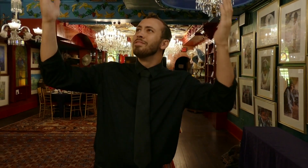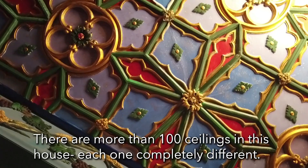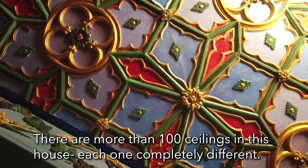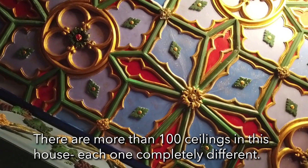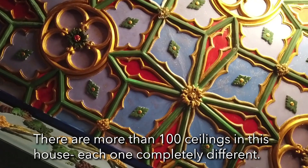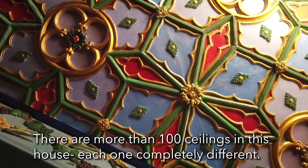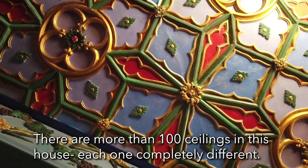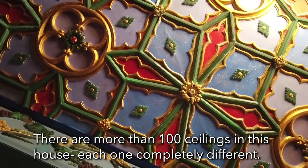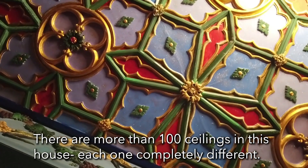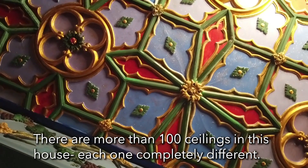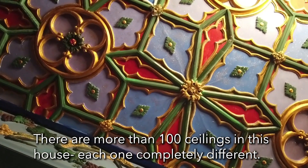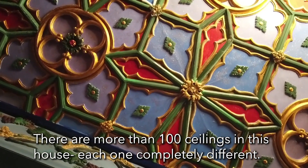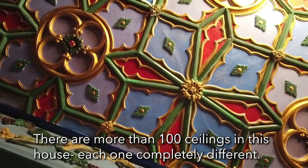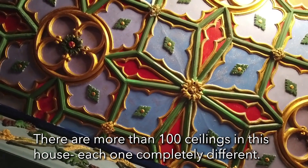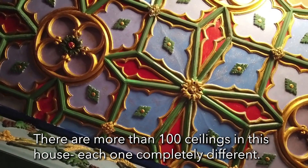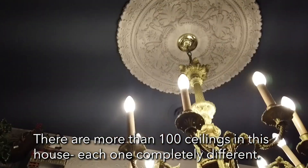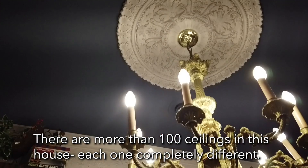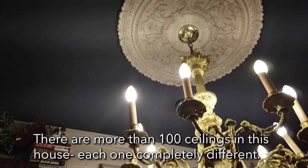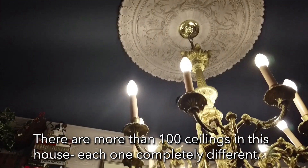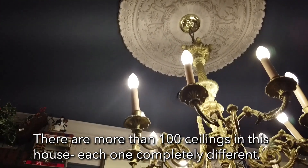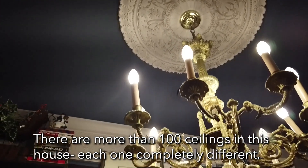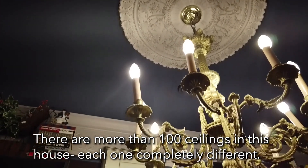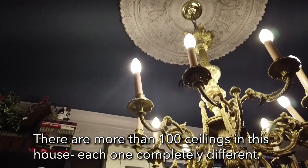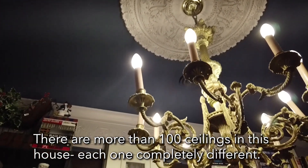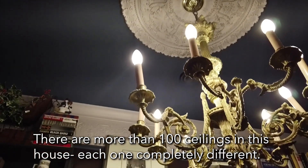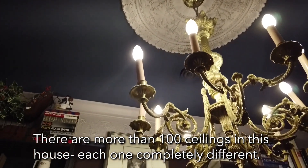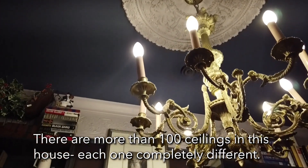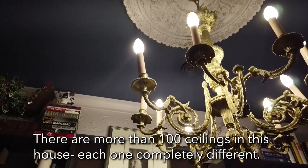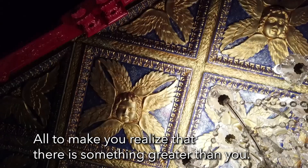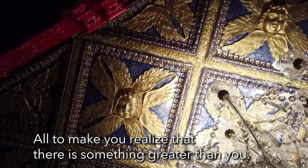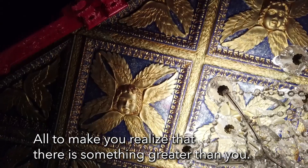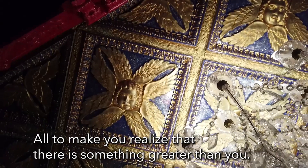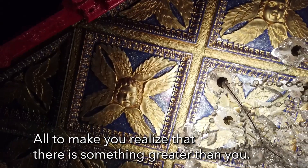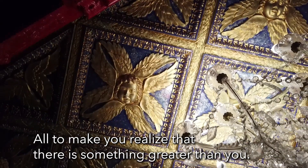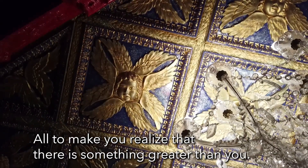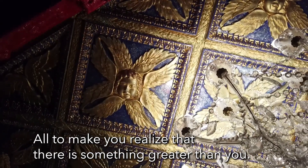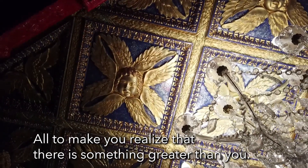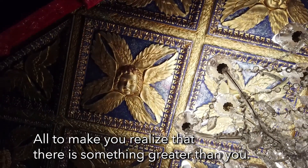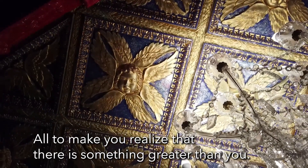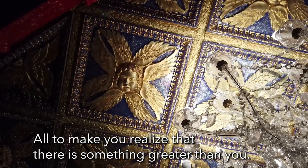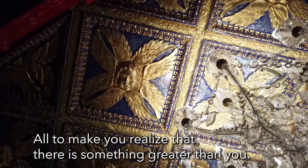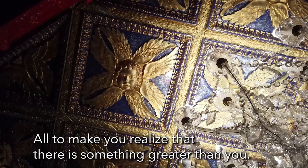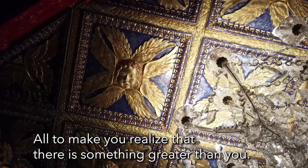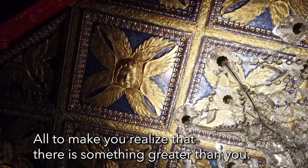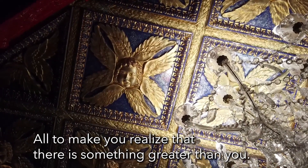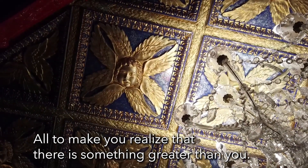There are more than 100 ceilings in this house, each one completely different, all to make you realize that there is something greater than